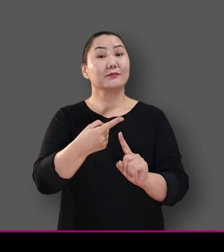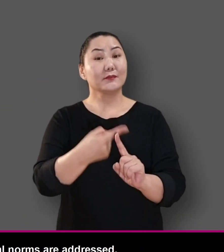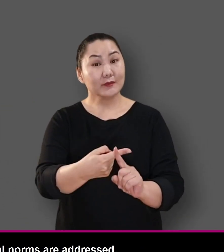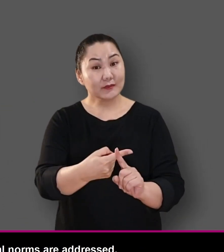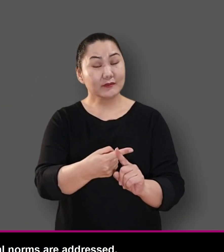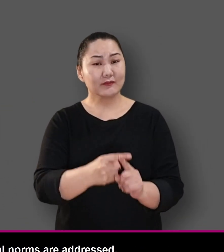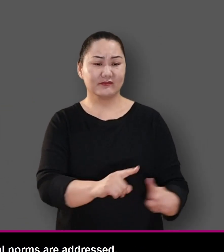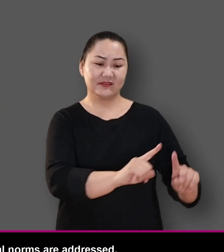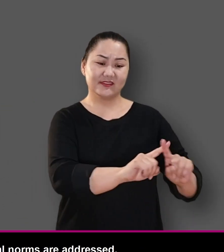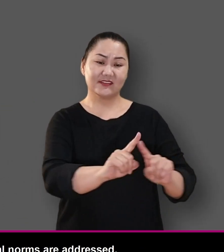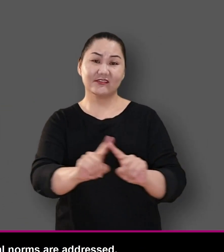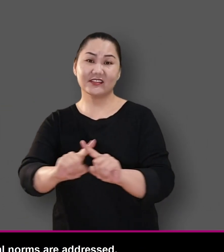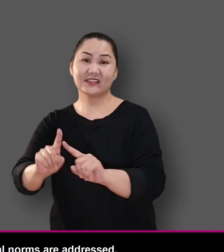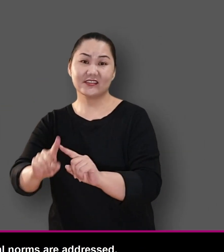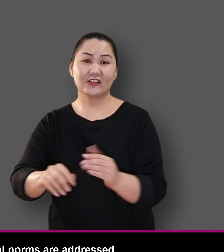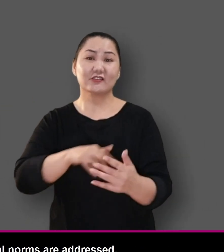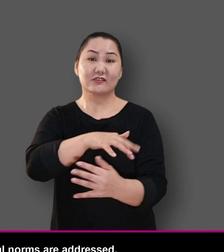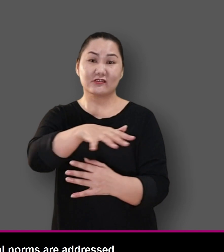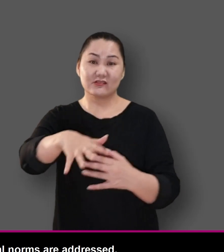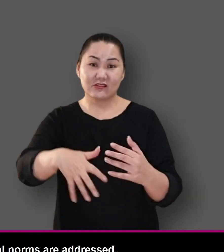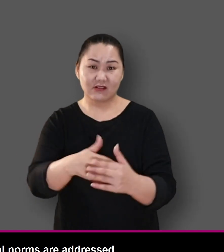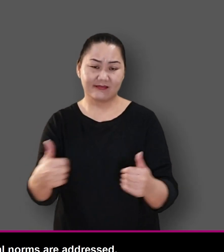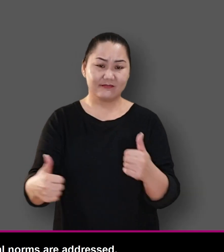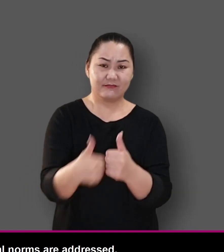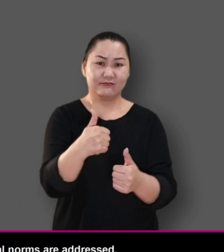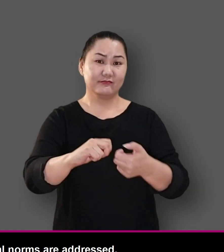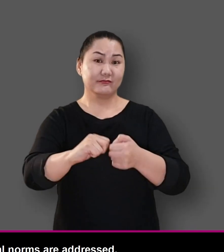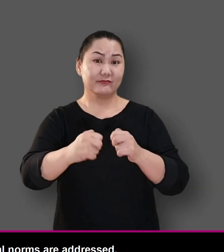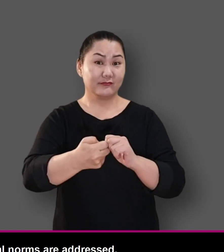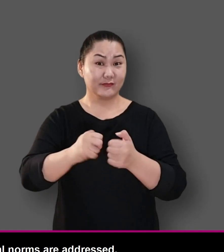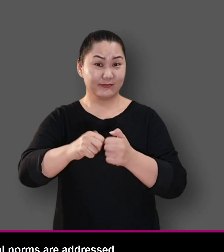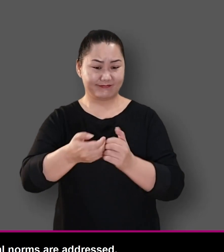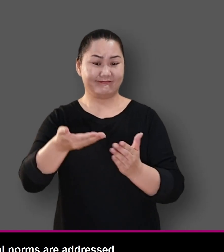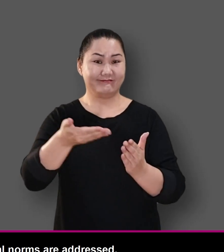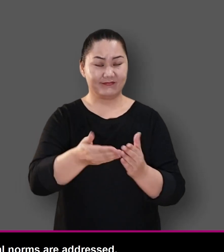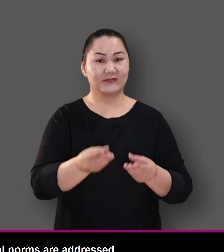and harmful social norms are addressed.